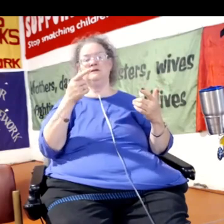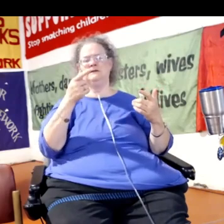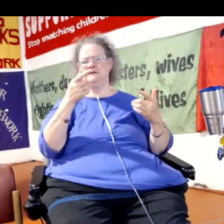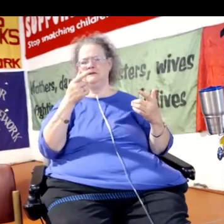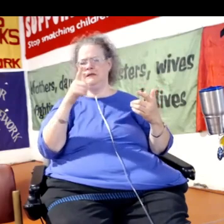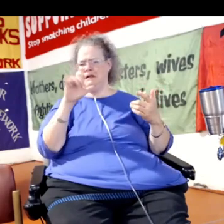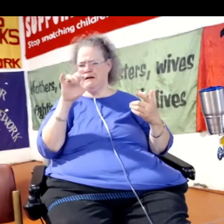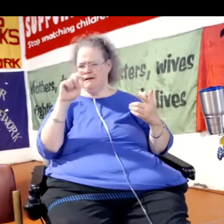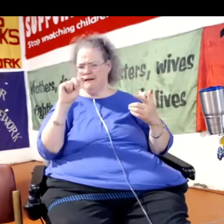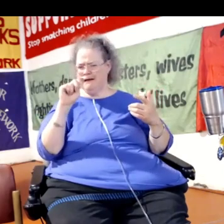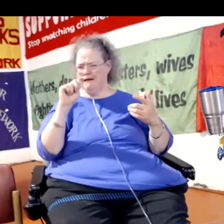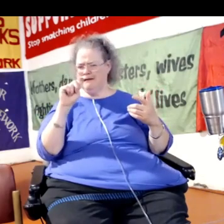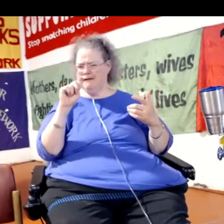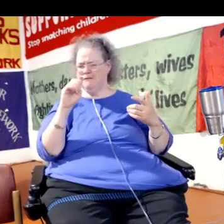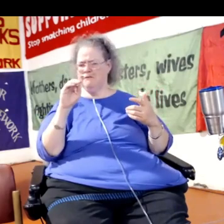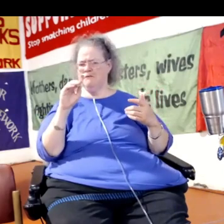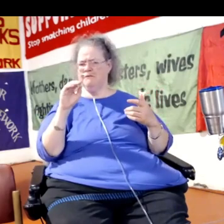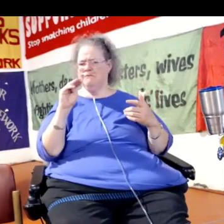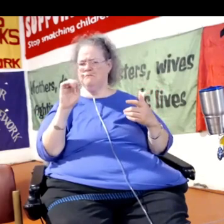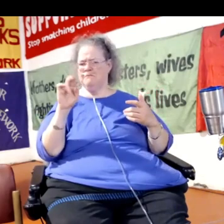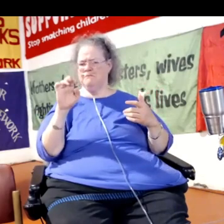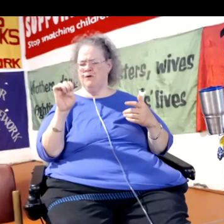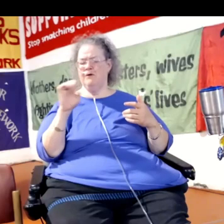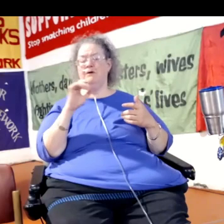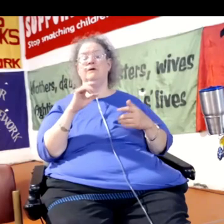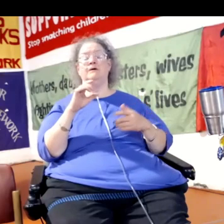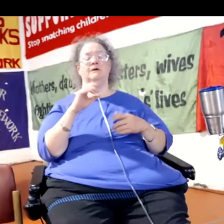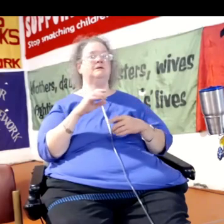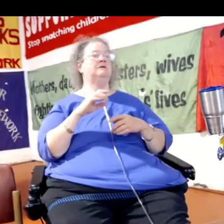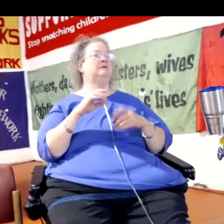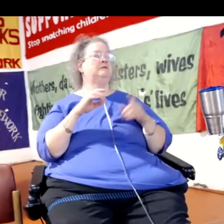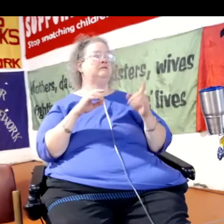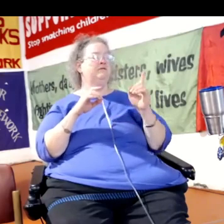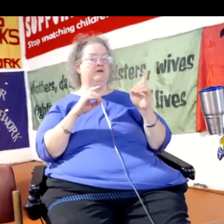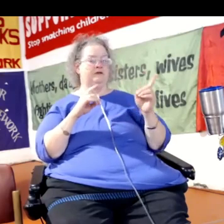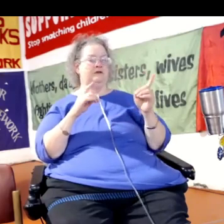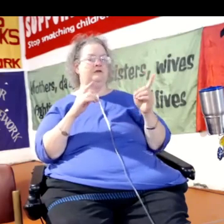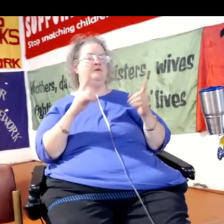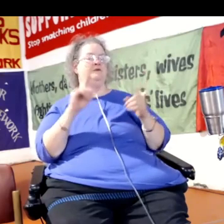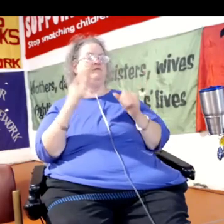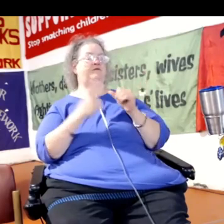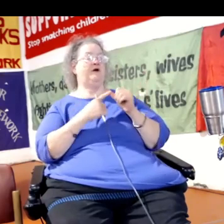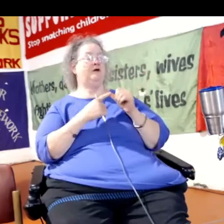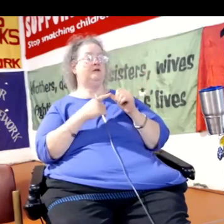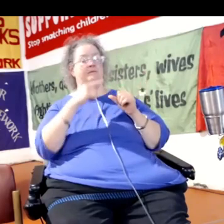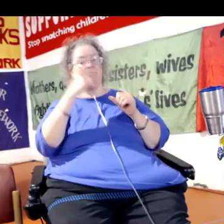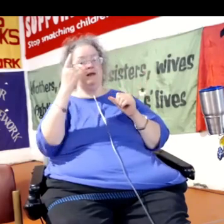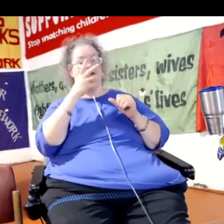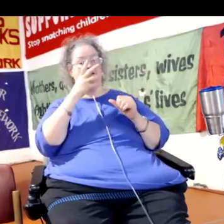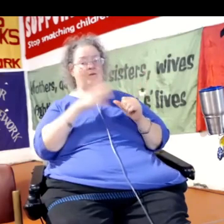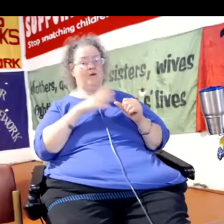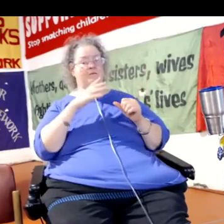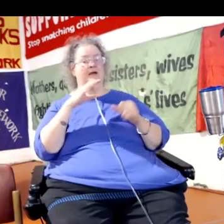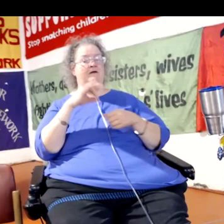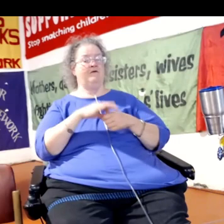represent Wisconsin's 4th Congressional District in 2004, she was the first Black woman elected